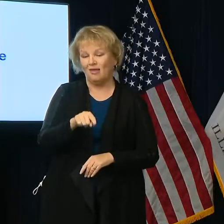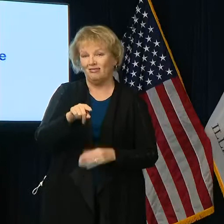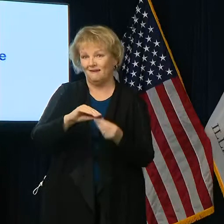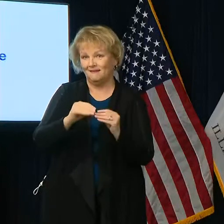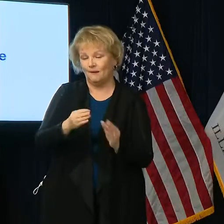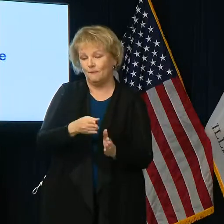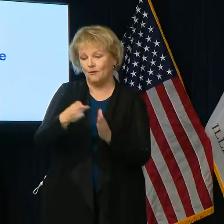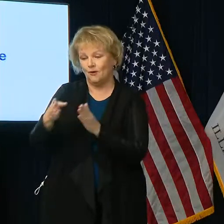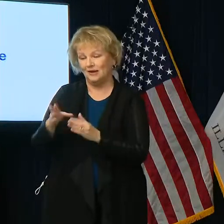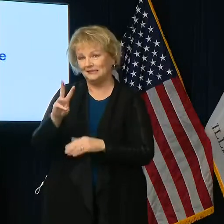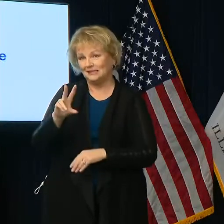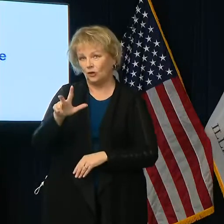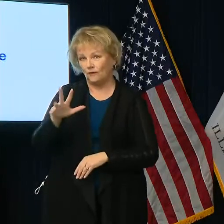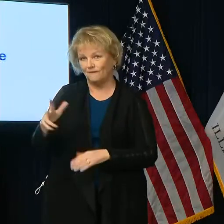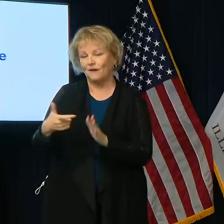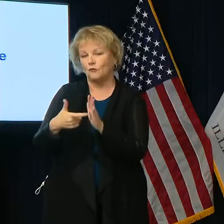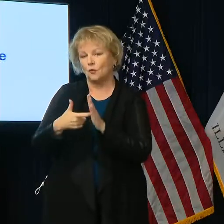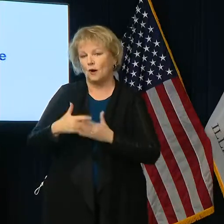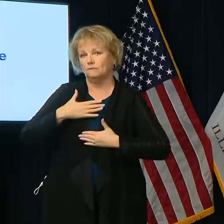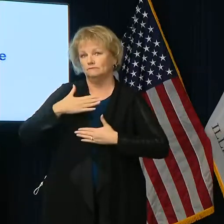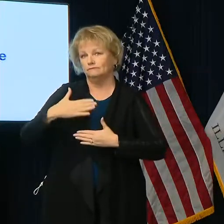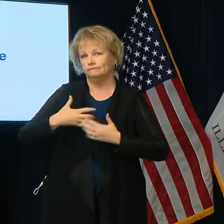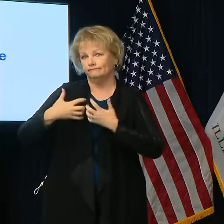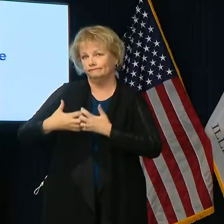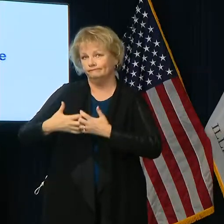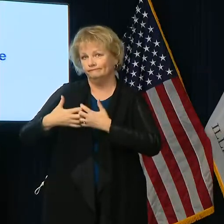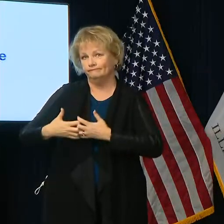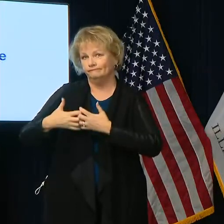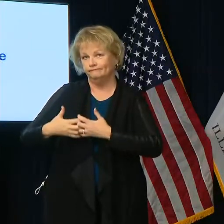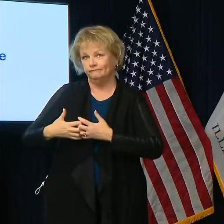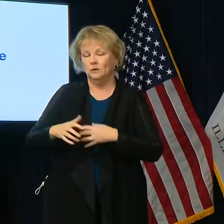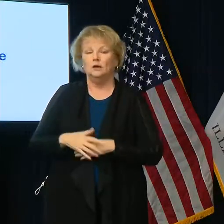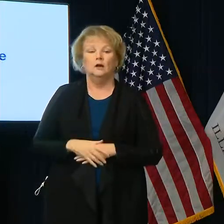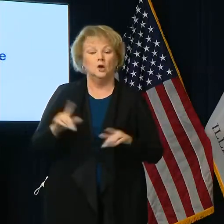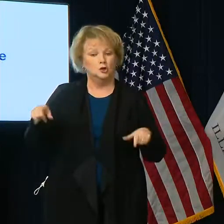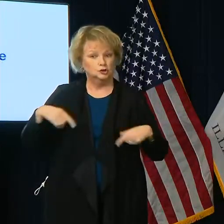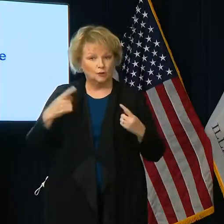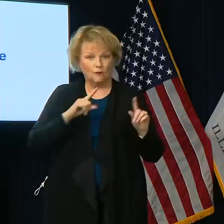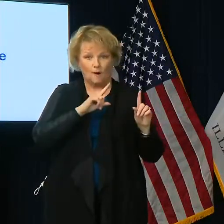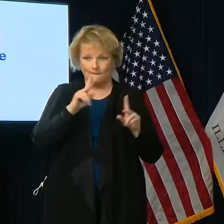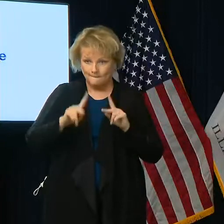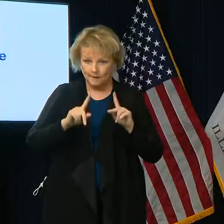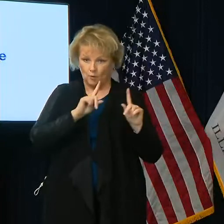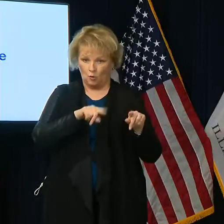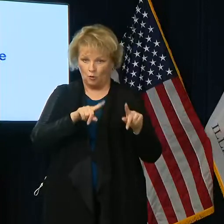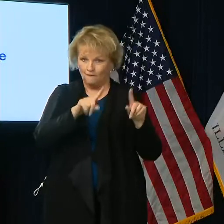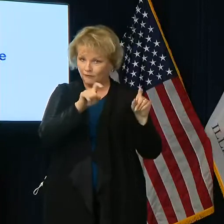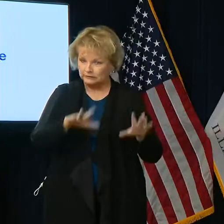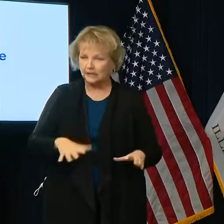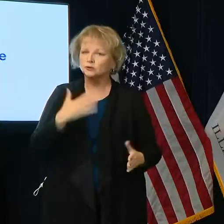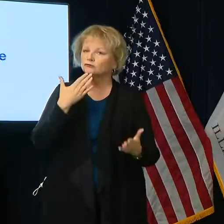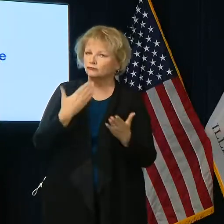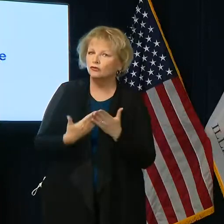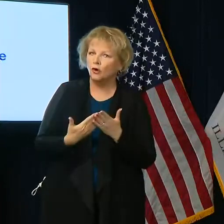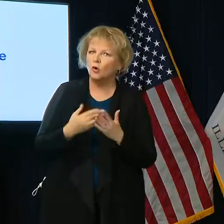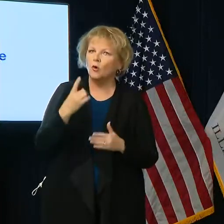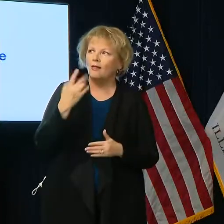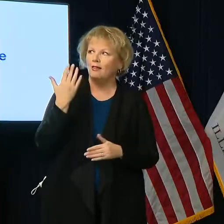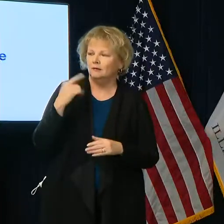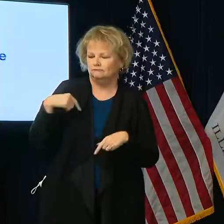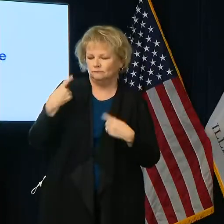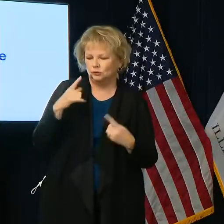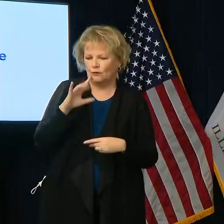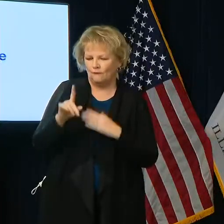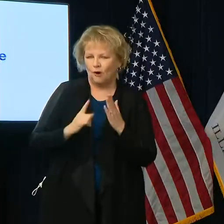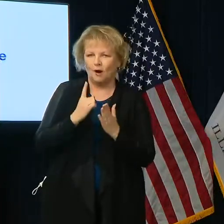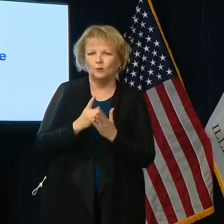on ventilators. We do continue to see great testing numbers in the last 24 hours. Almost 105,000